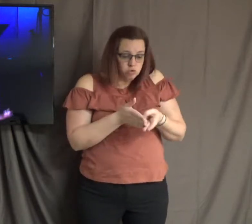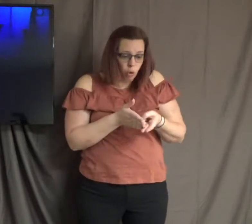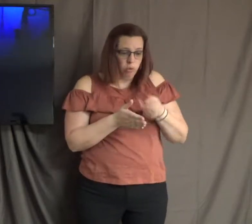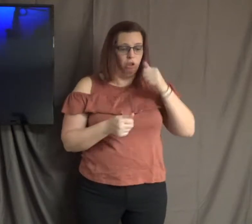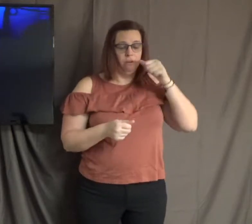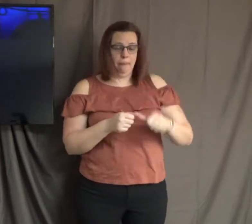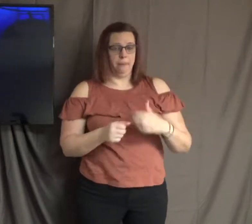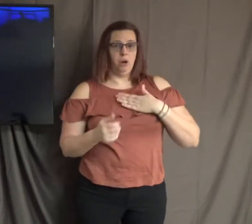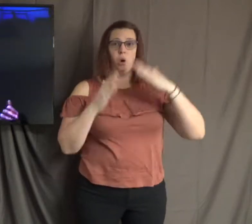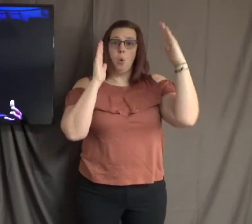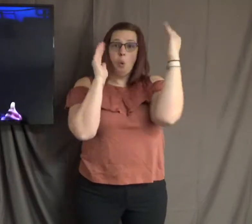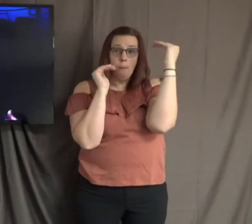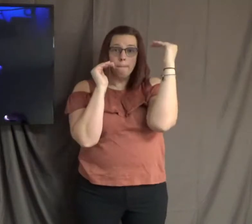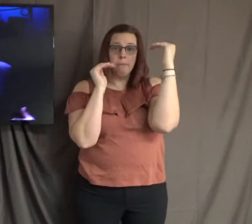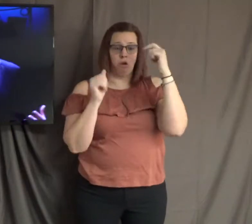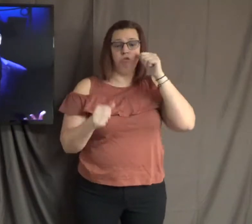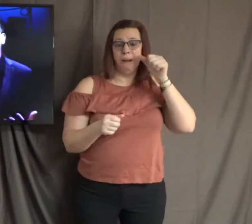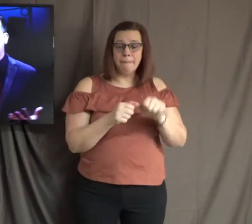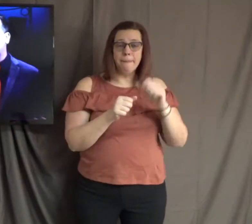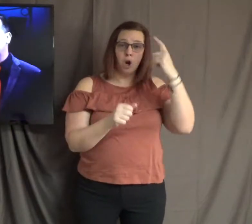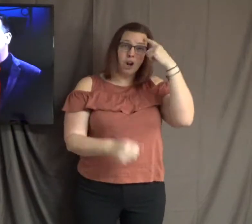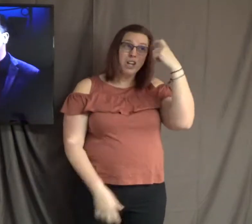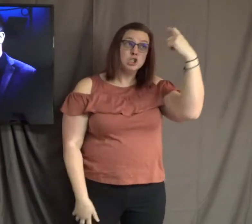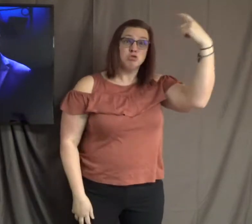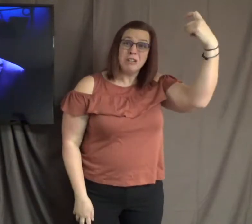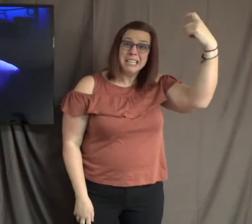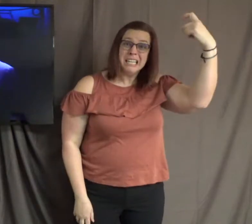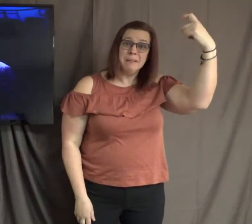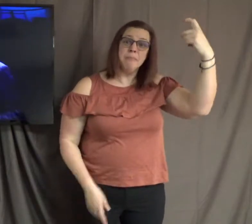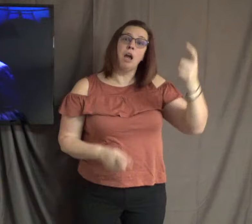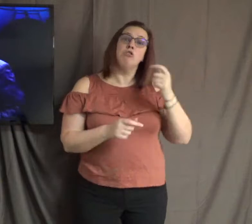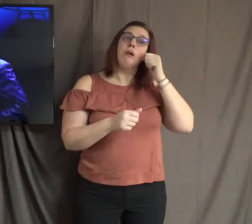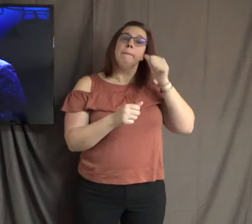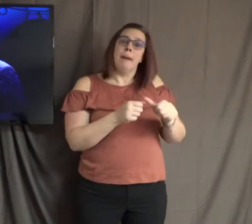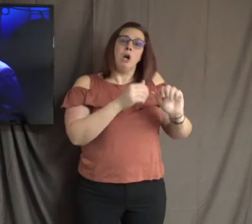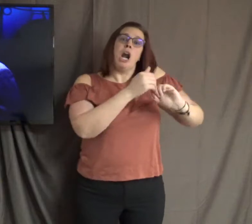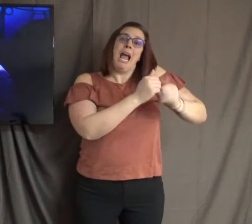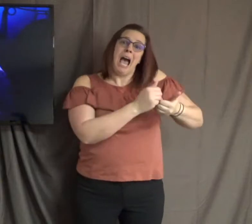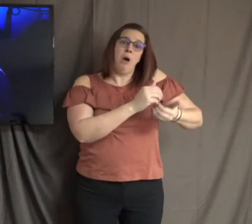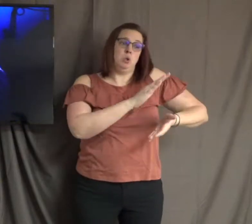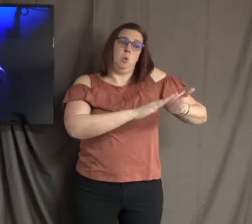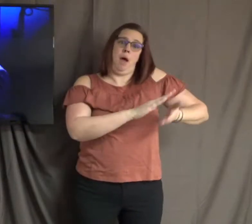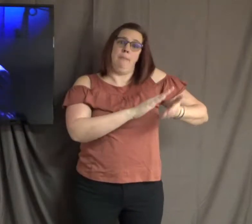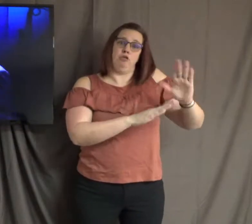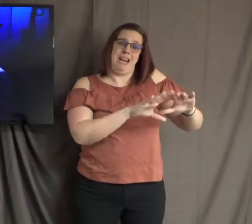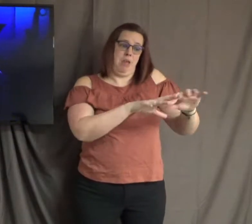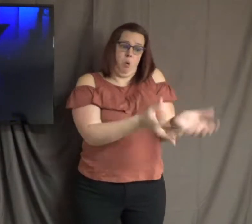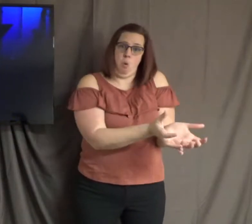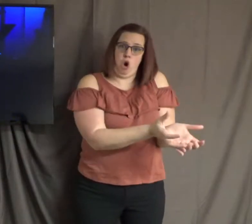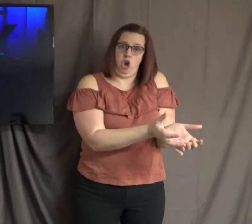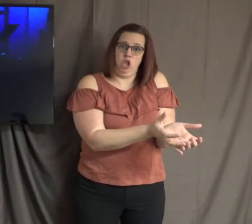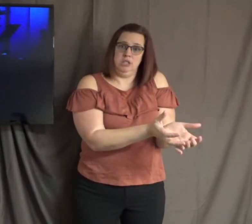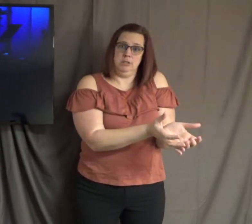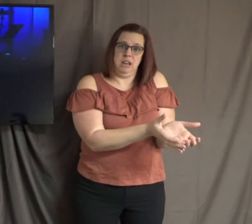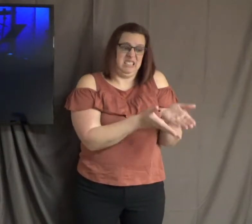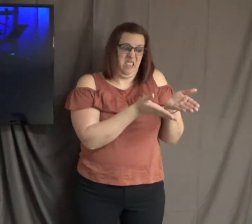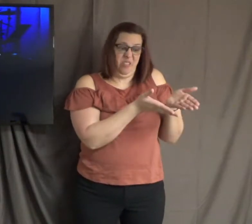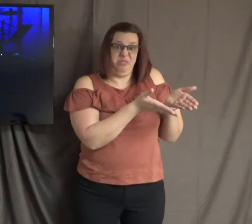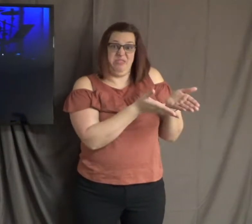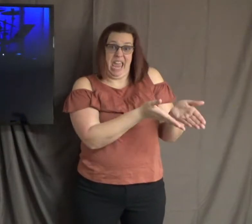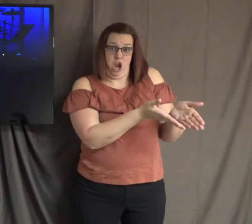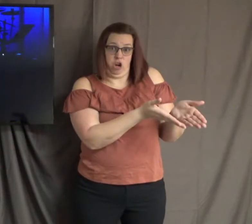Remember your dream. Remember your way of operating in the world from that place of virtue. And it's there that the